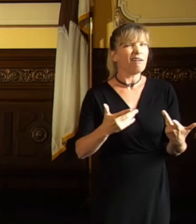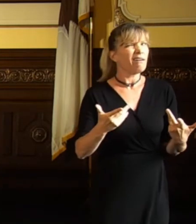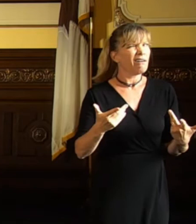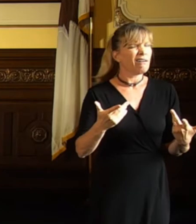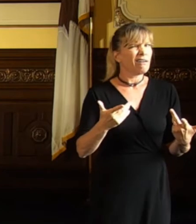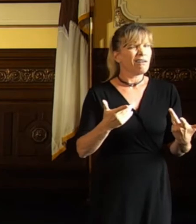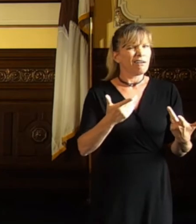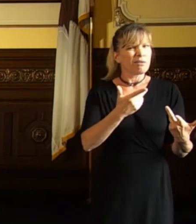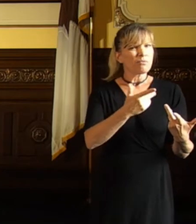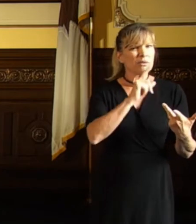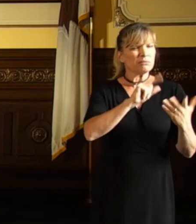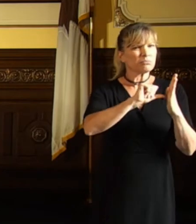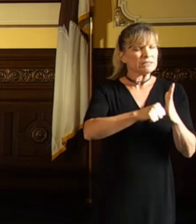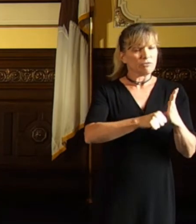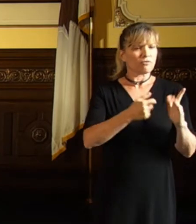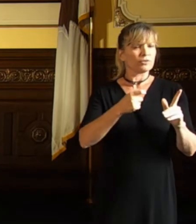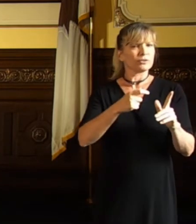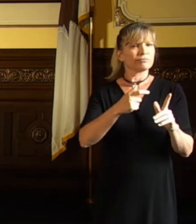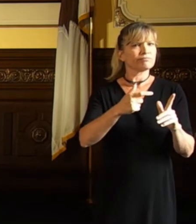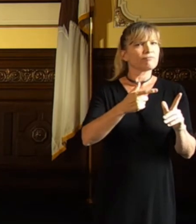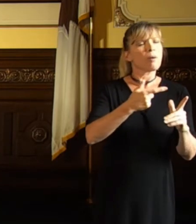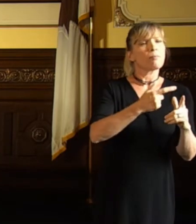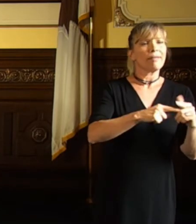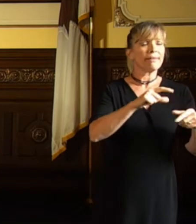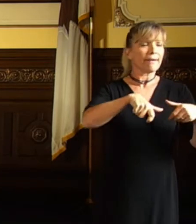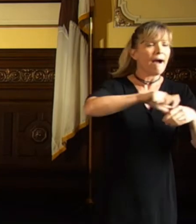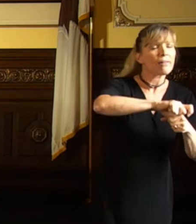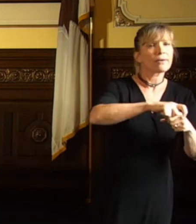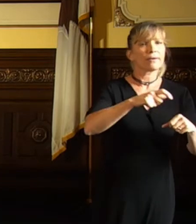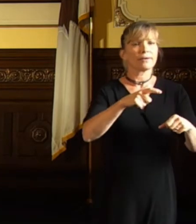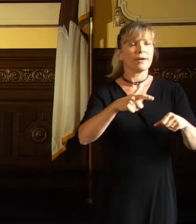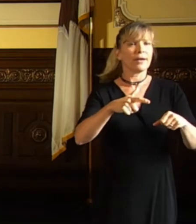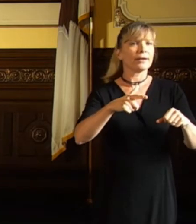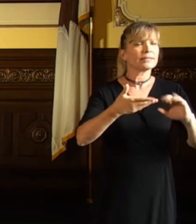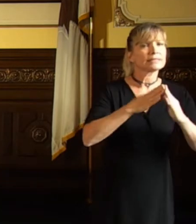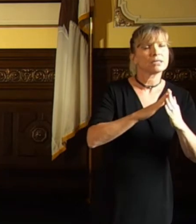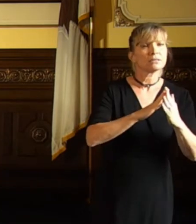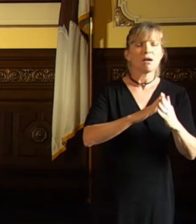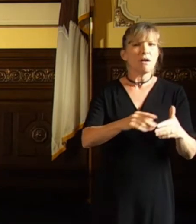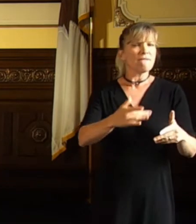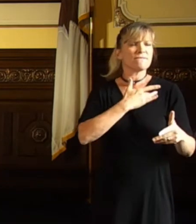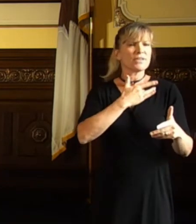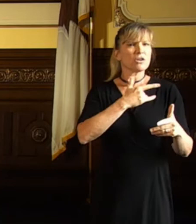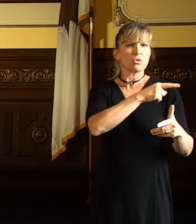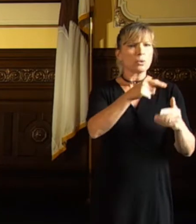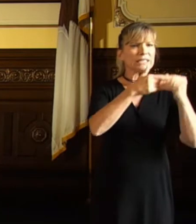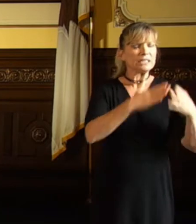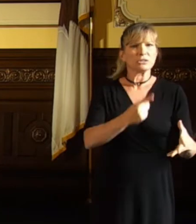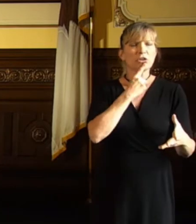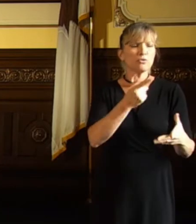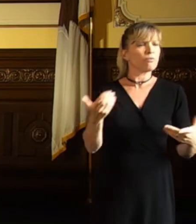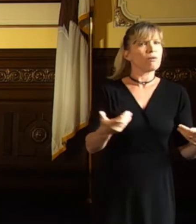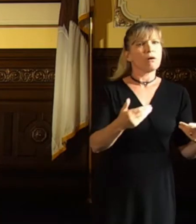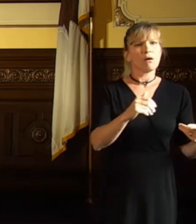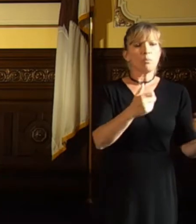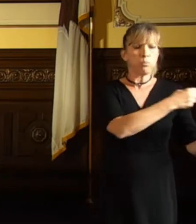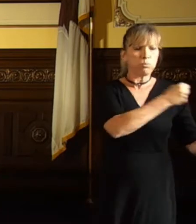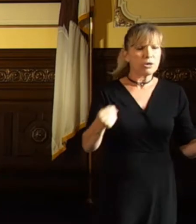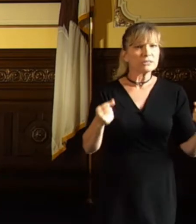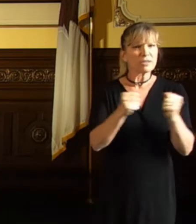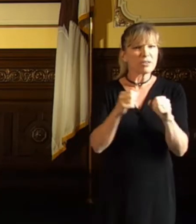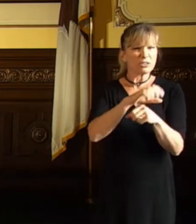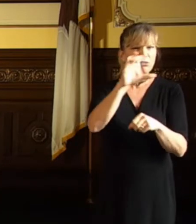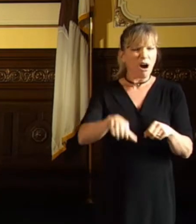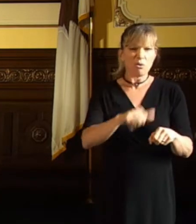complaints, particularly from leaders in the collar counties and the suburbs, that they have been unfairly lumped in with Chicago? Well, the decision by